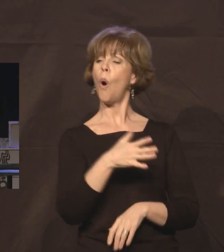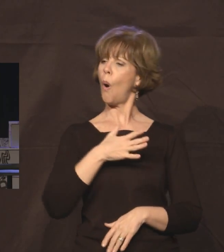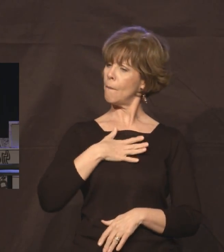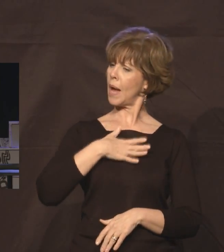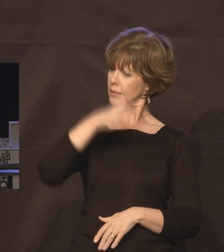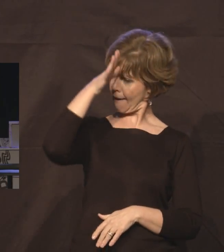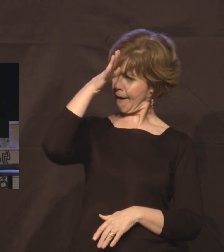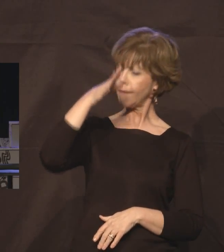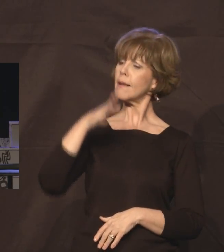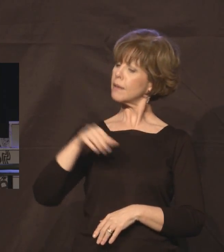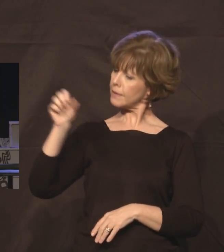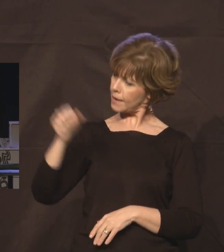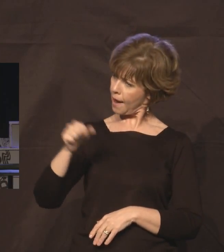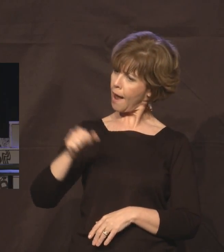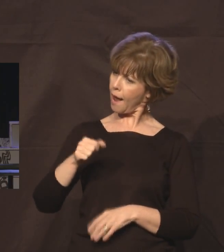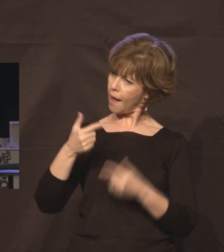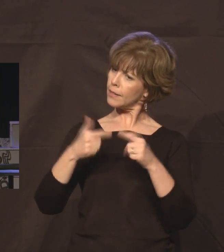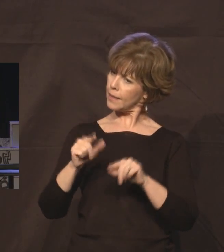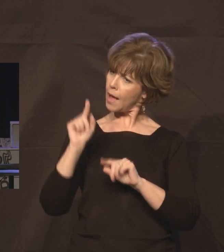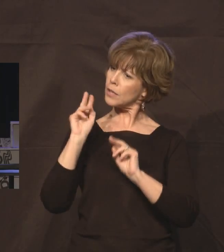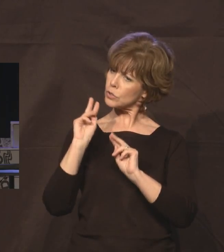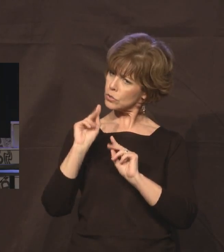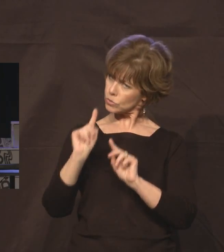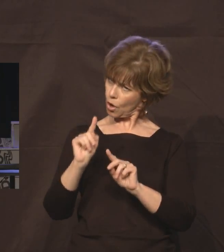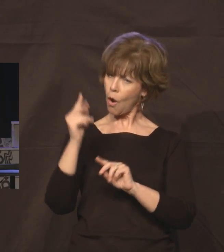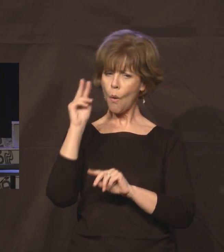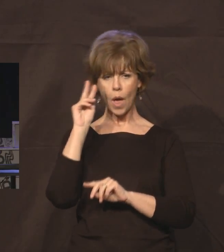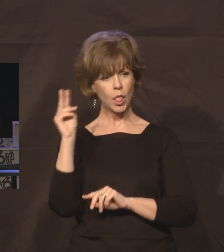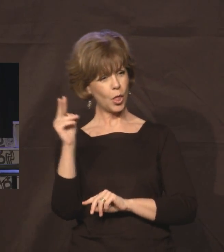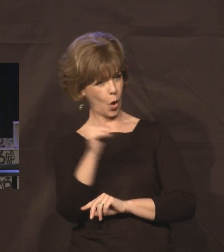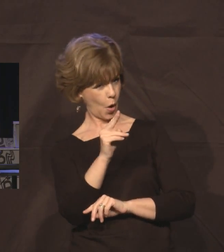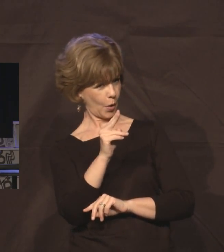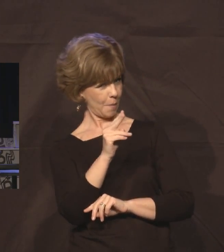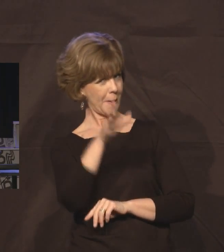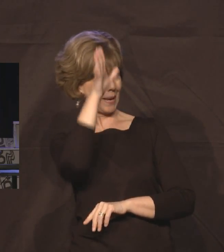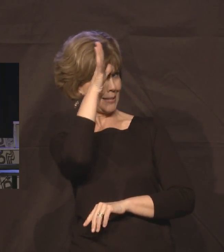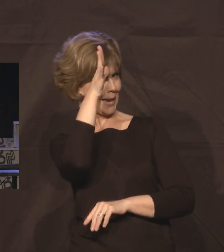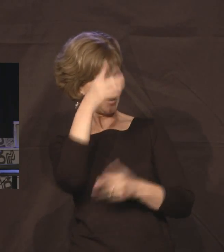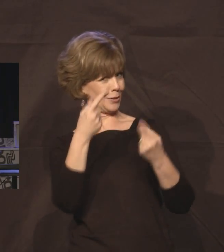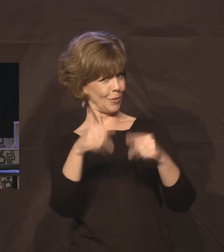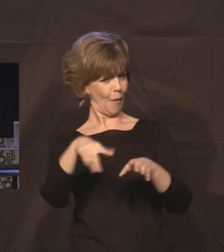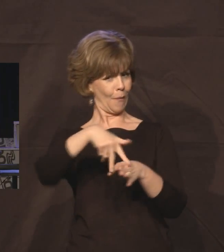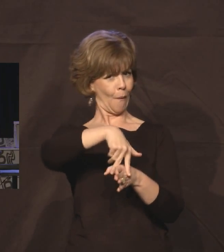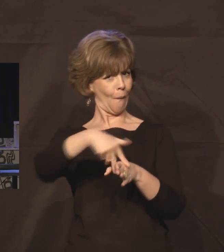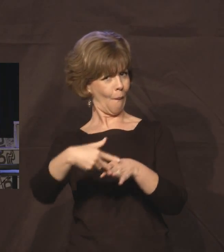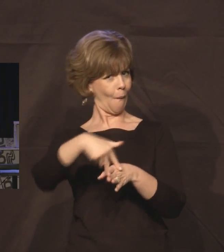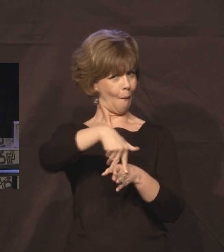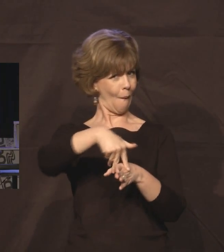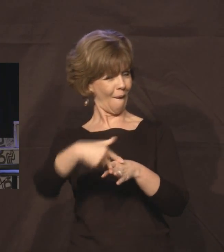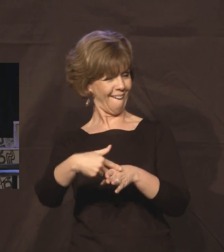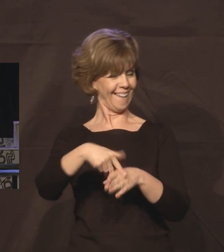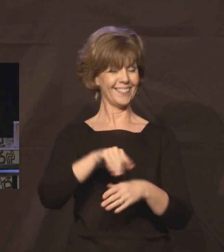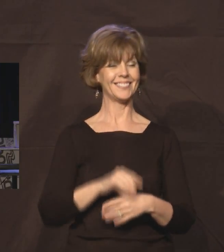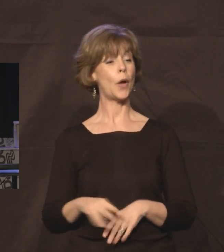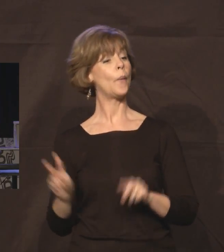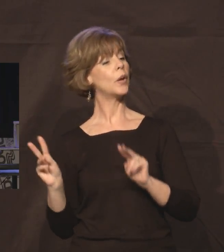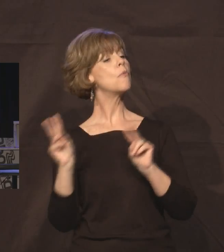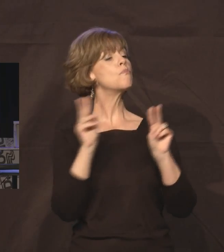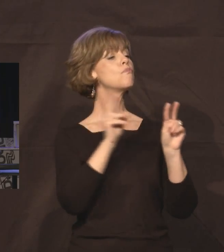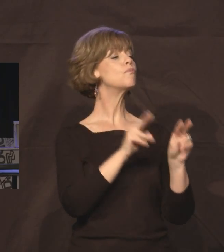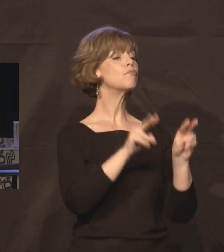go look. I knew. It was his subtle way of saying, let's do it, but he's trying to ride the fence, you know? So we go in, we look, and